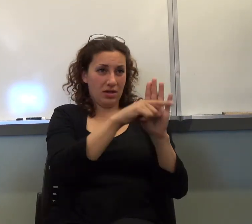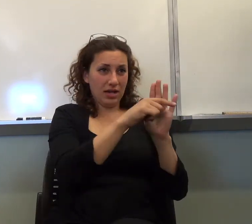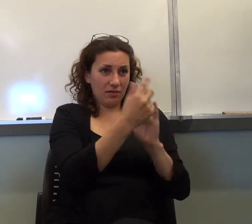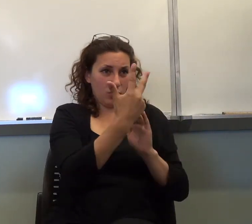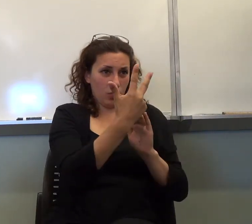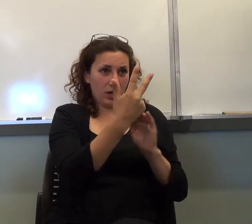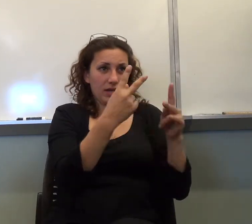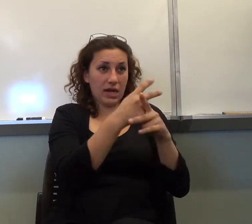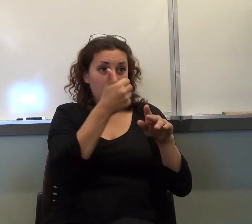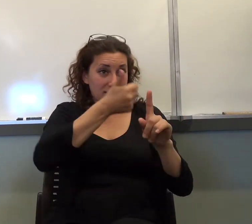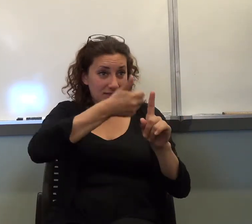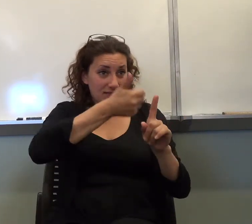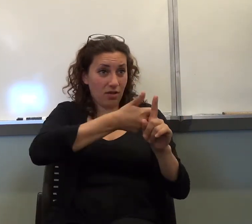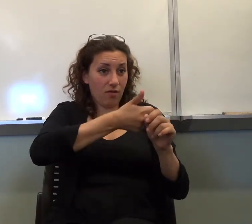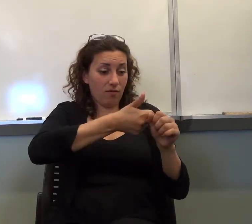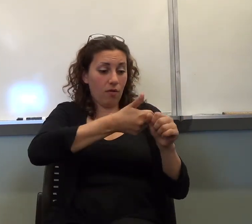times itself 4 times.